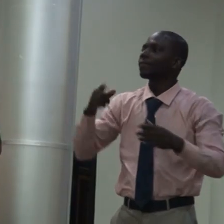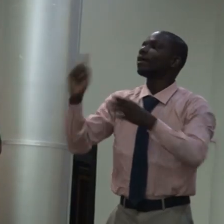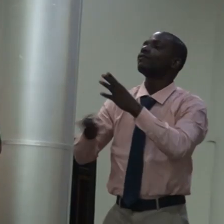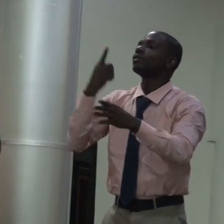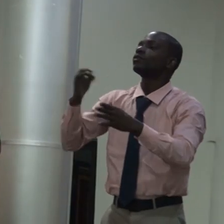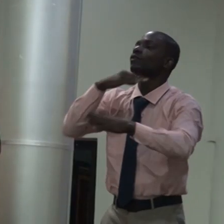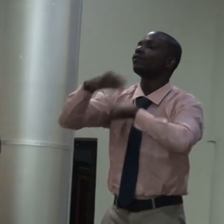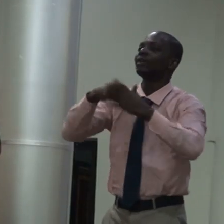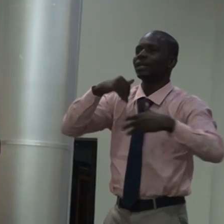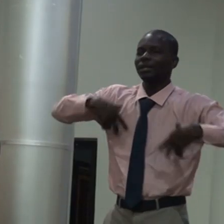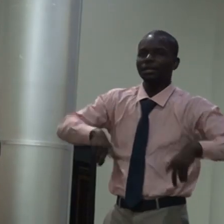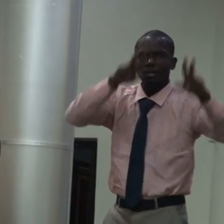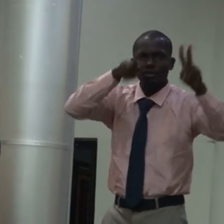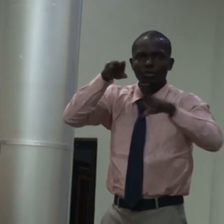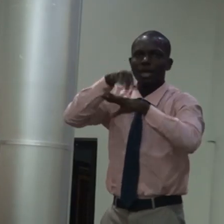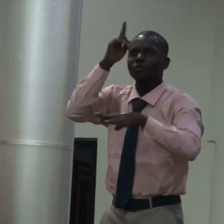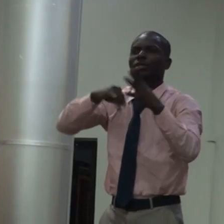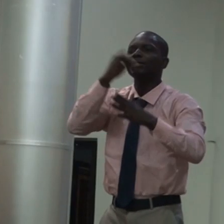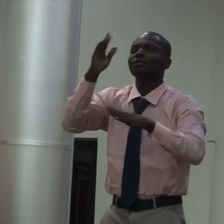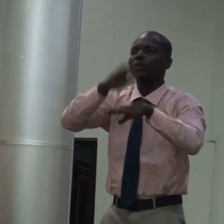First of all, let us look at what is a debt.